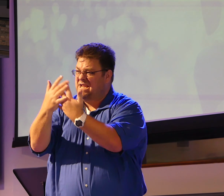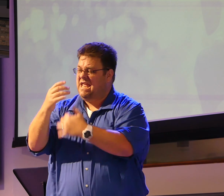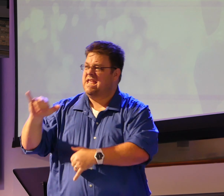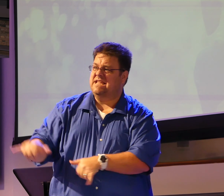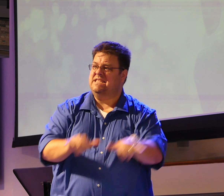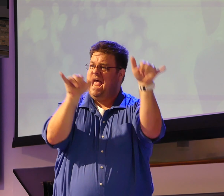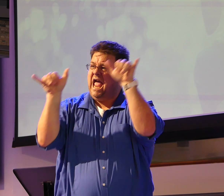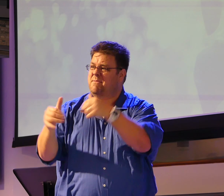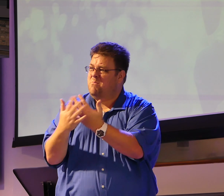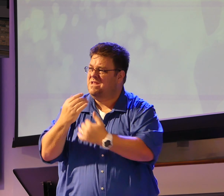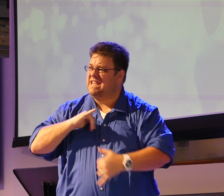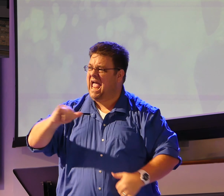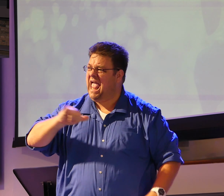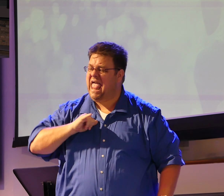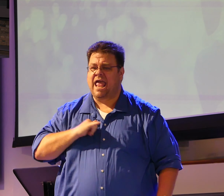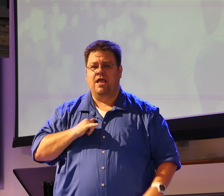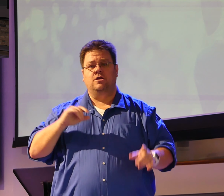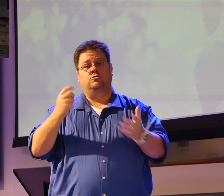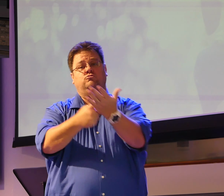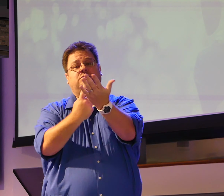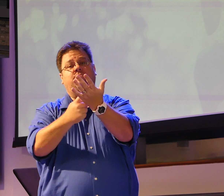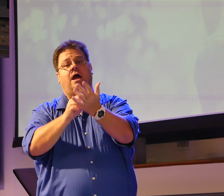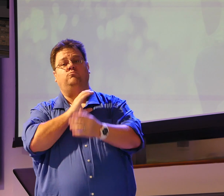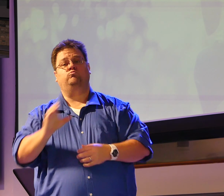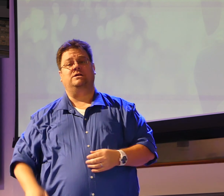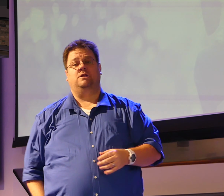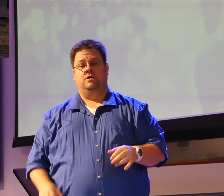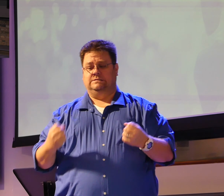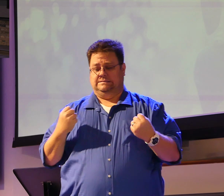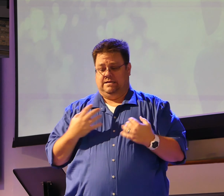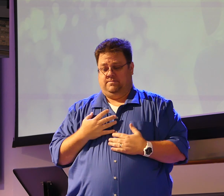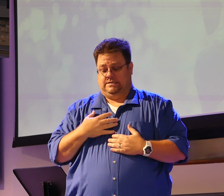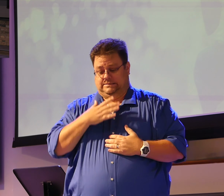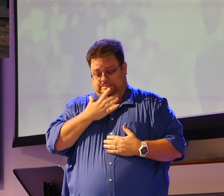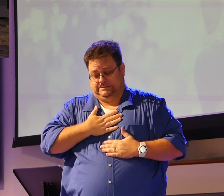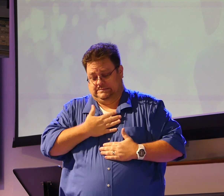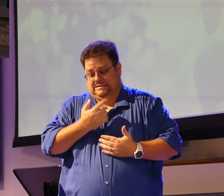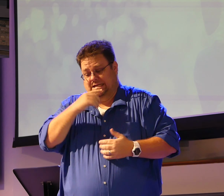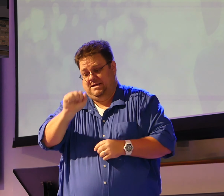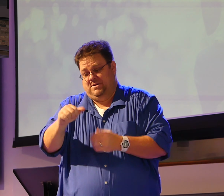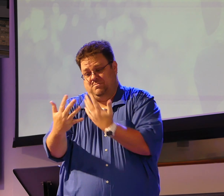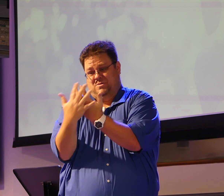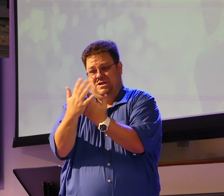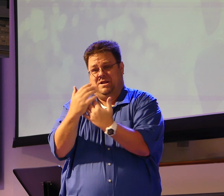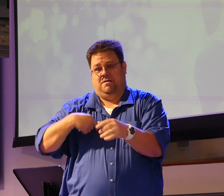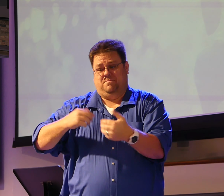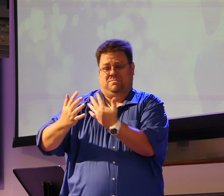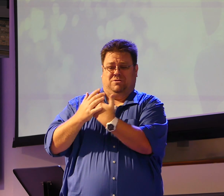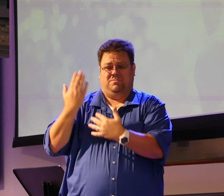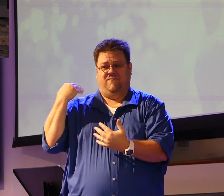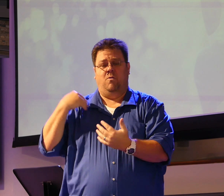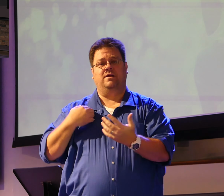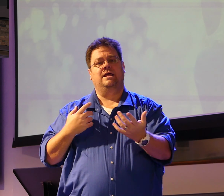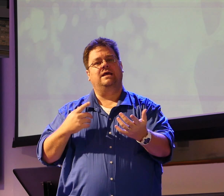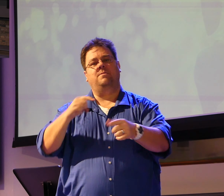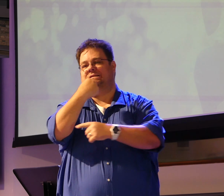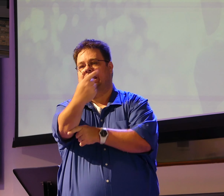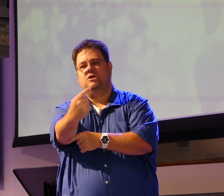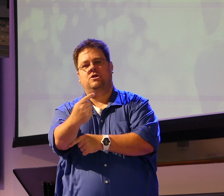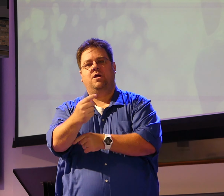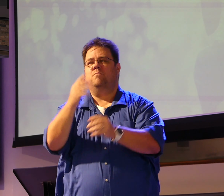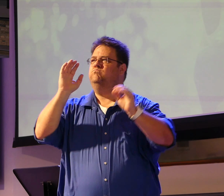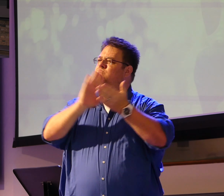maybe it's incarceration it's like man you've been in jail you know sometimes christians are like afraid to admit that like you know that they've been in jail or they've